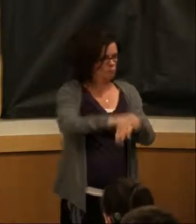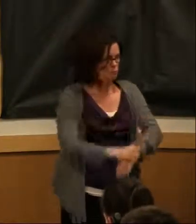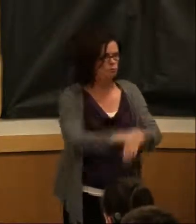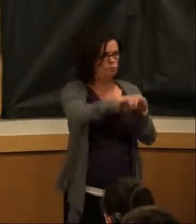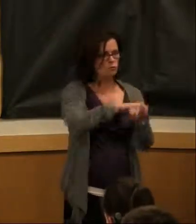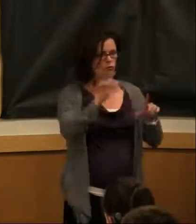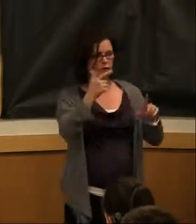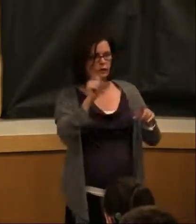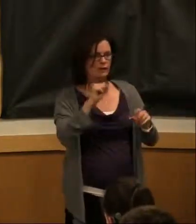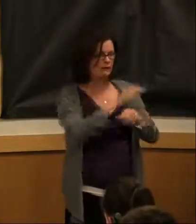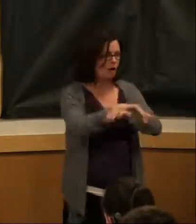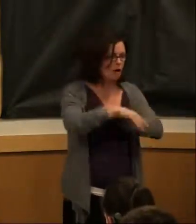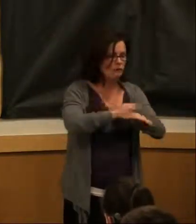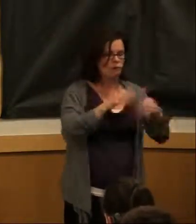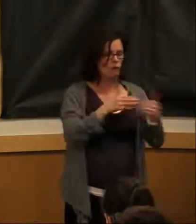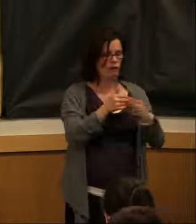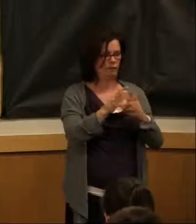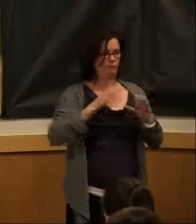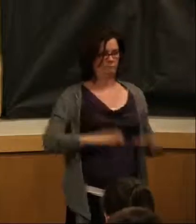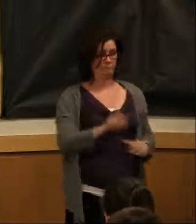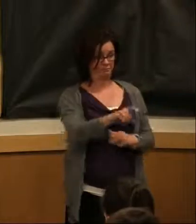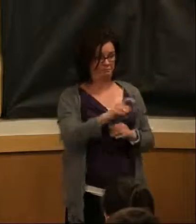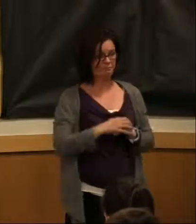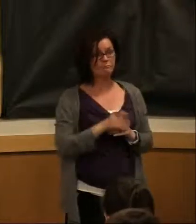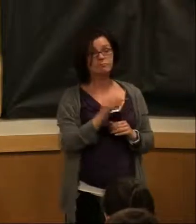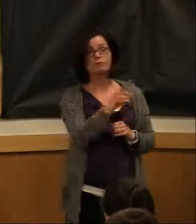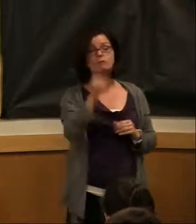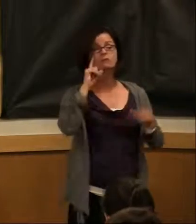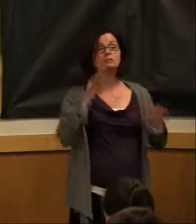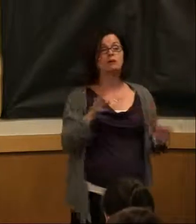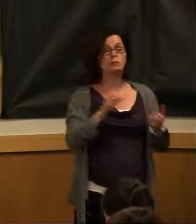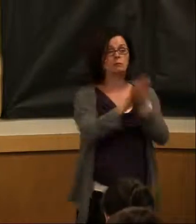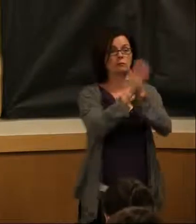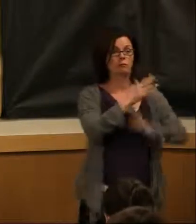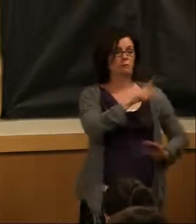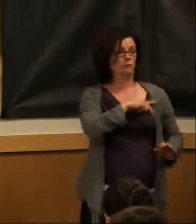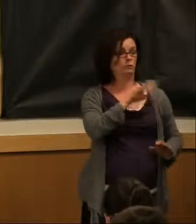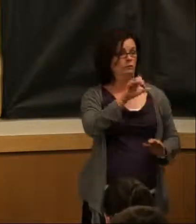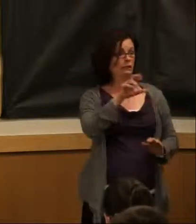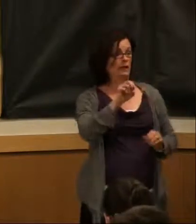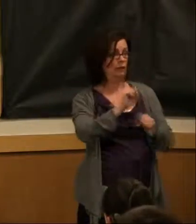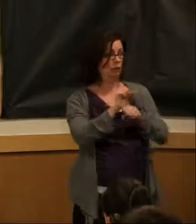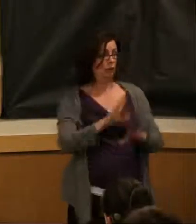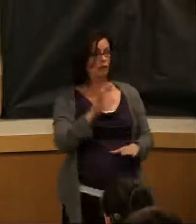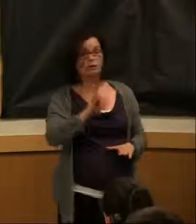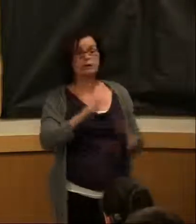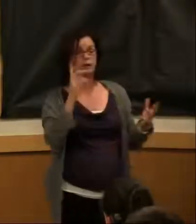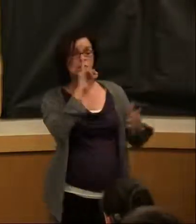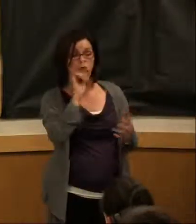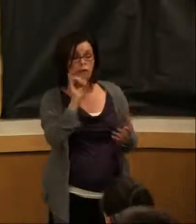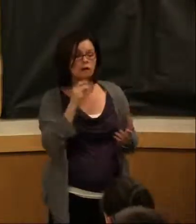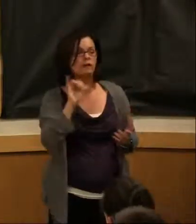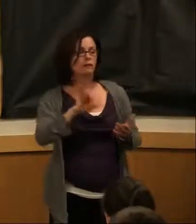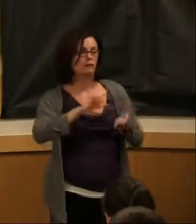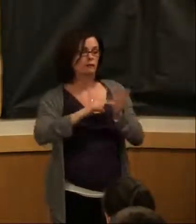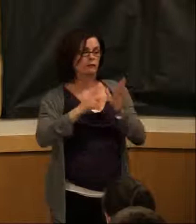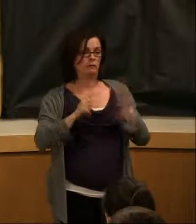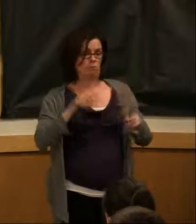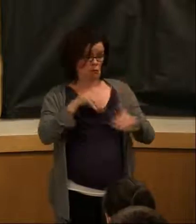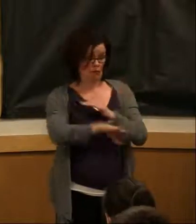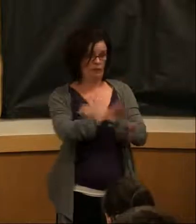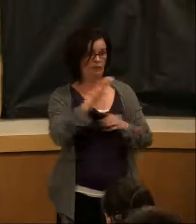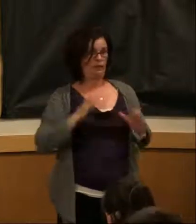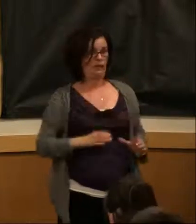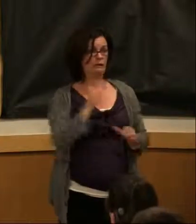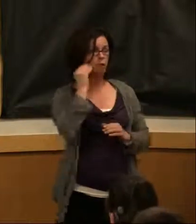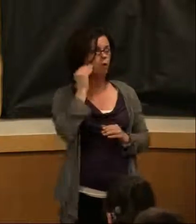you decide that you want to be a personal care worker, these are individuals that actually go into the client's home.